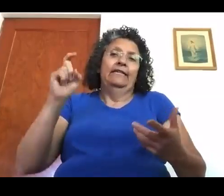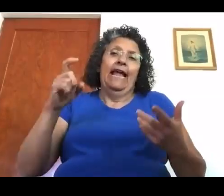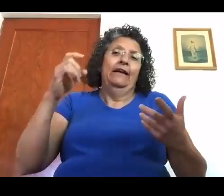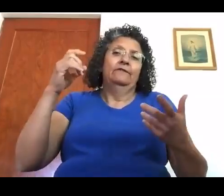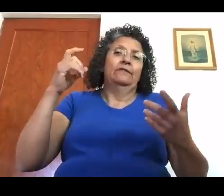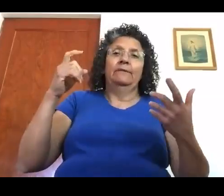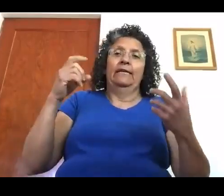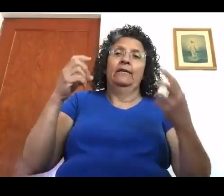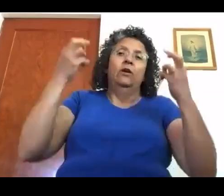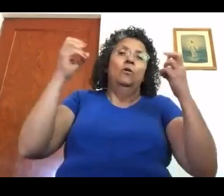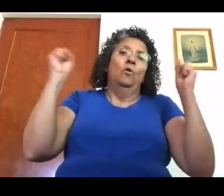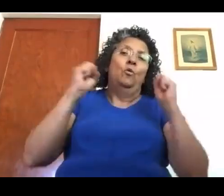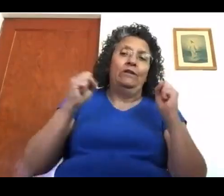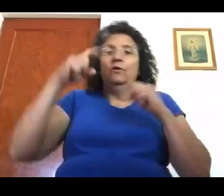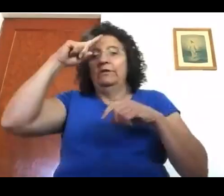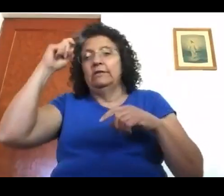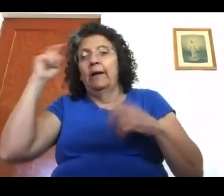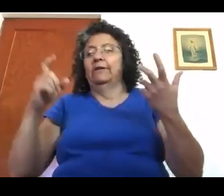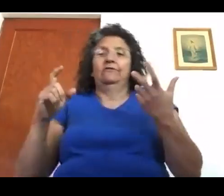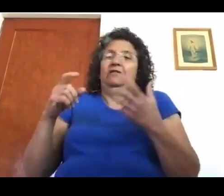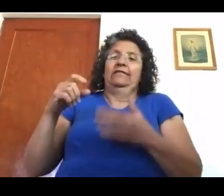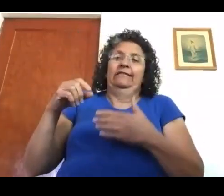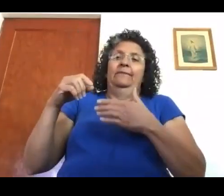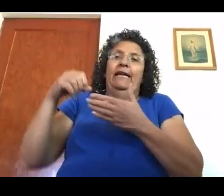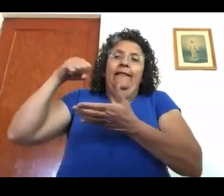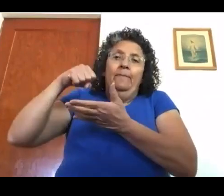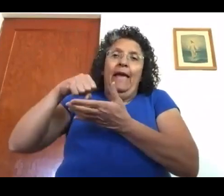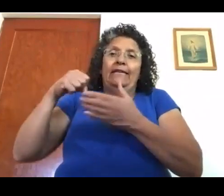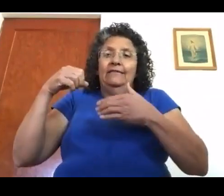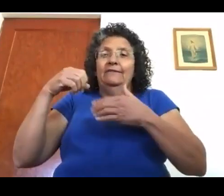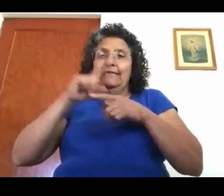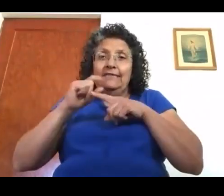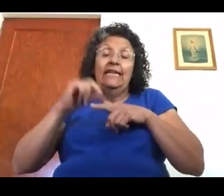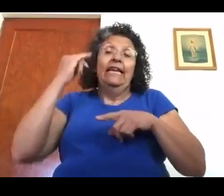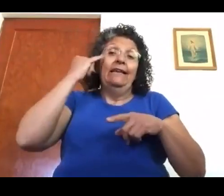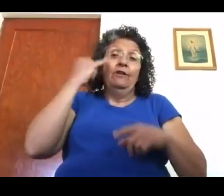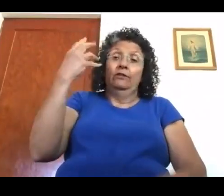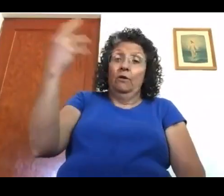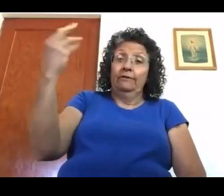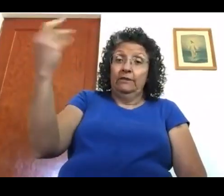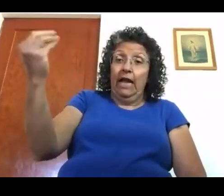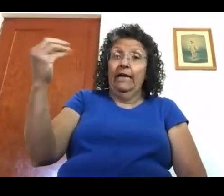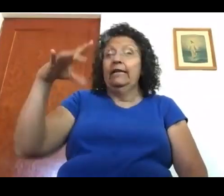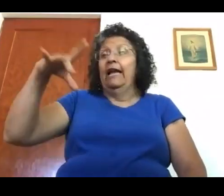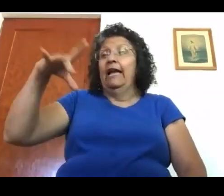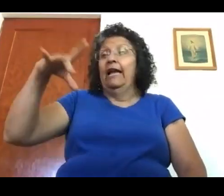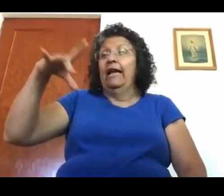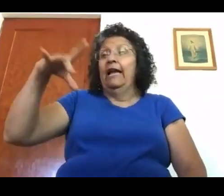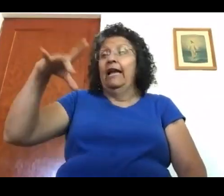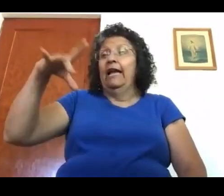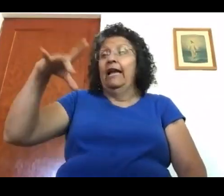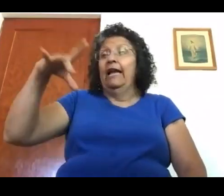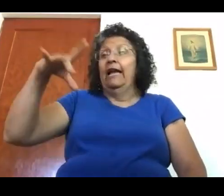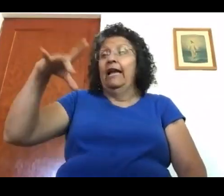seeds. If you need to go outside and find some seeds, lots and lots of flowers are starting to dry